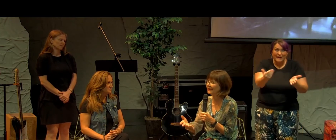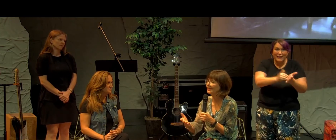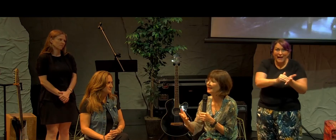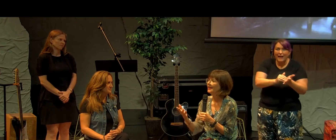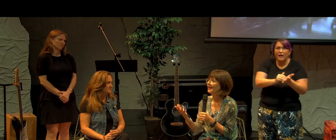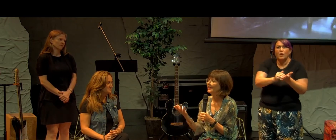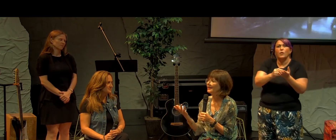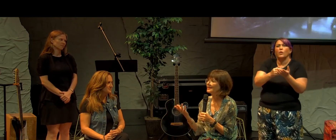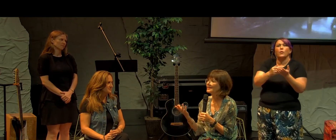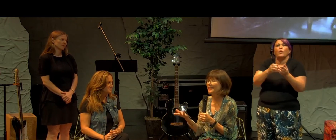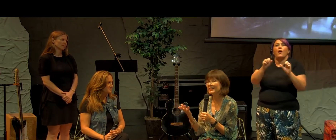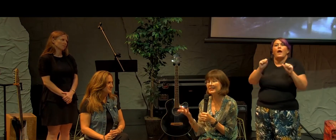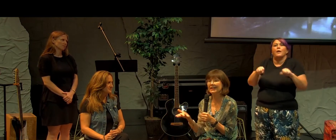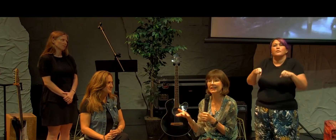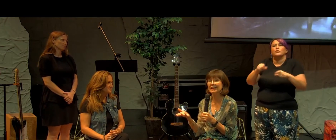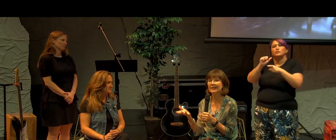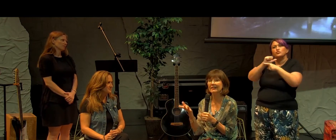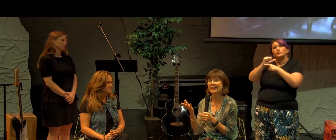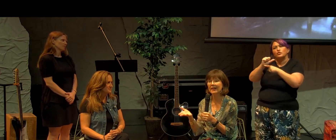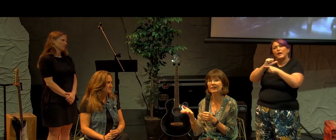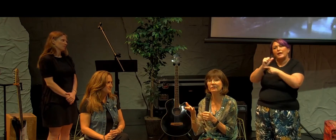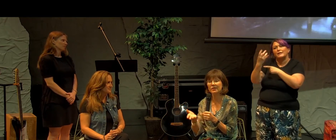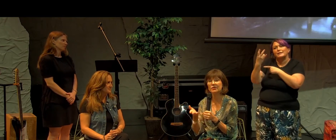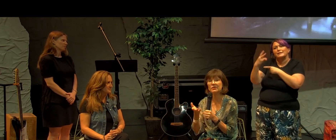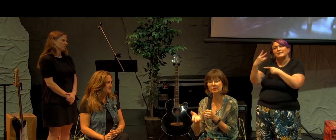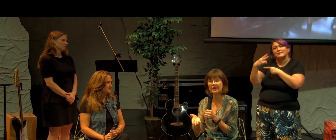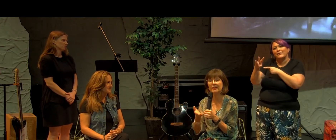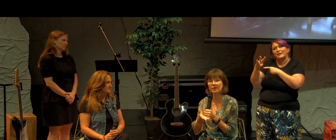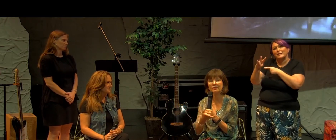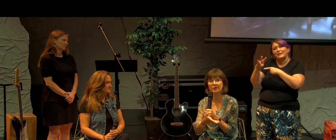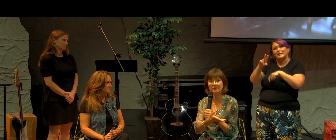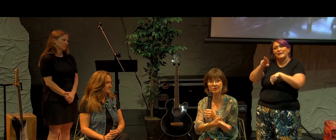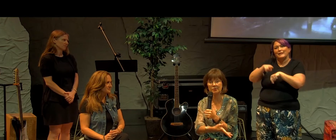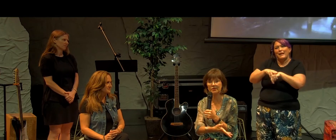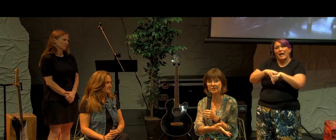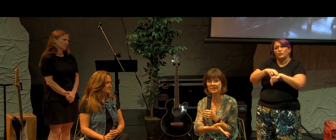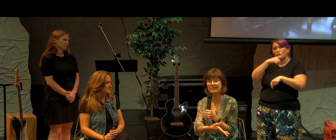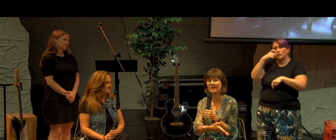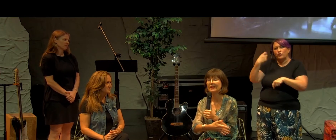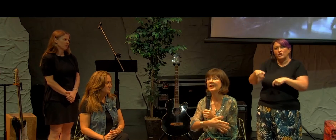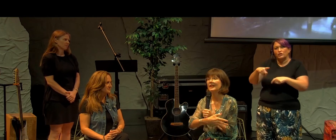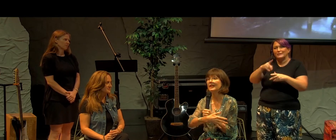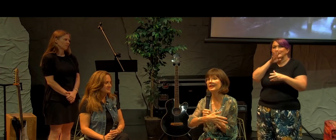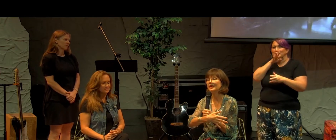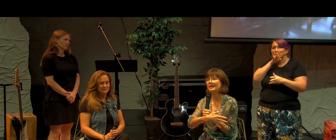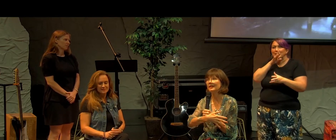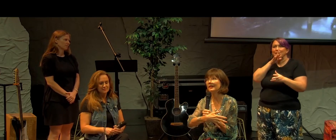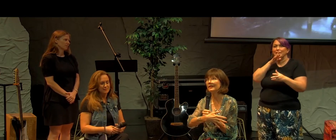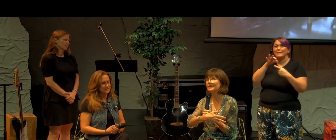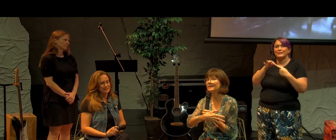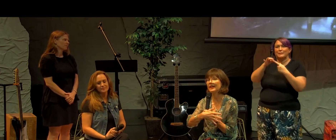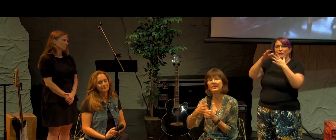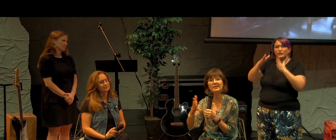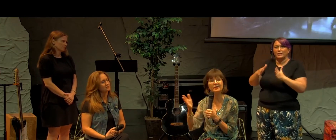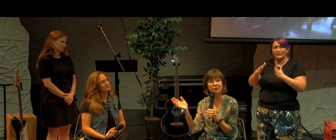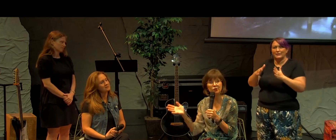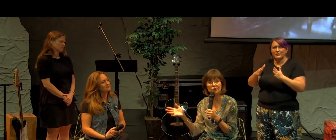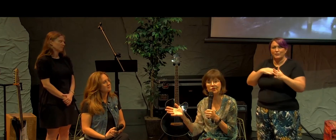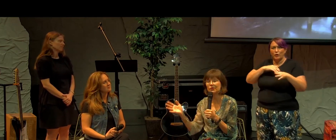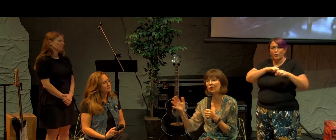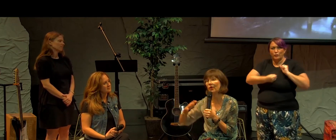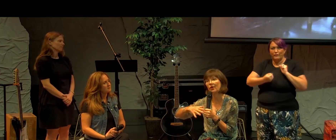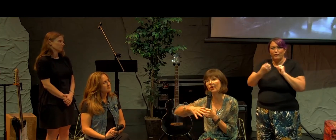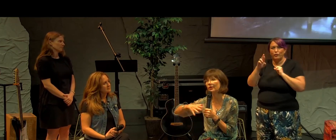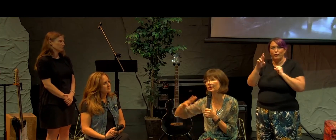to train 17 native Russian-speaking grief recovery specialists in seven different